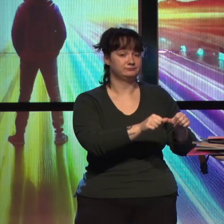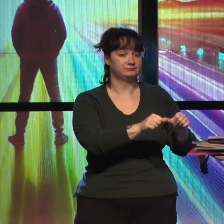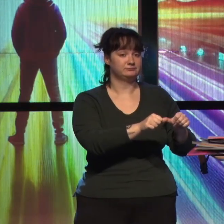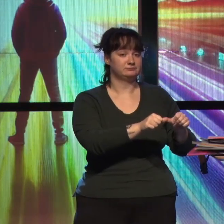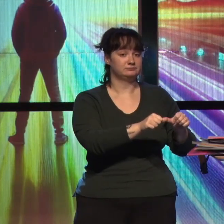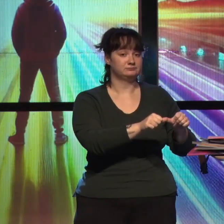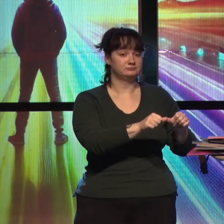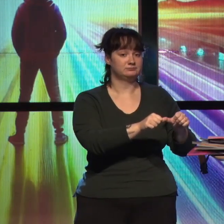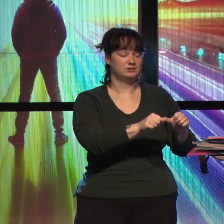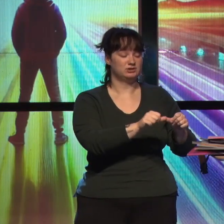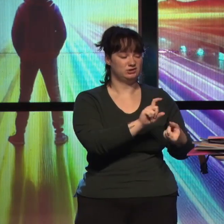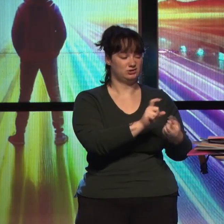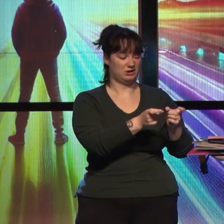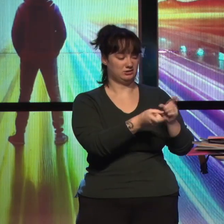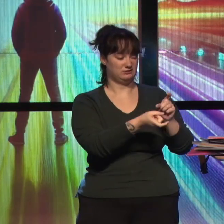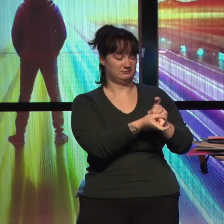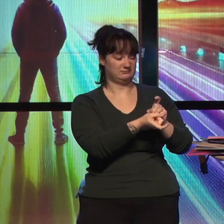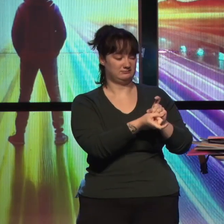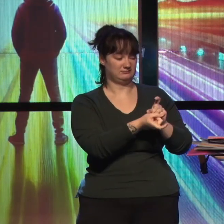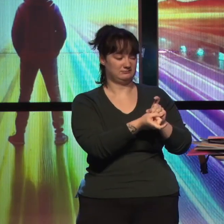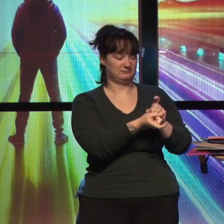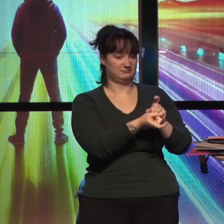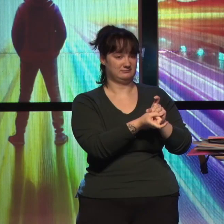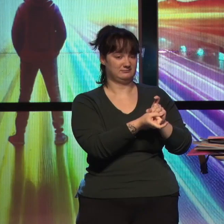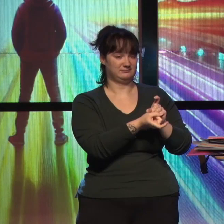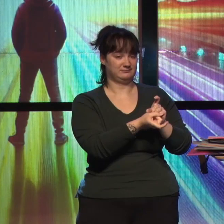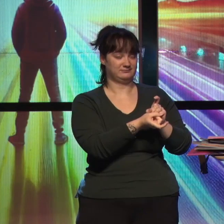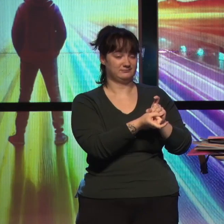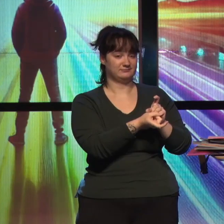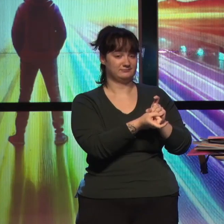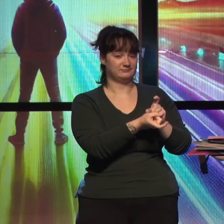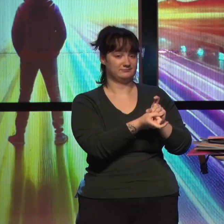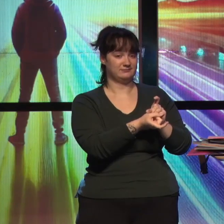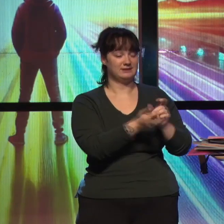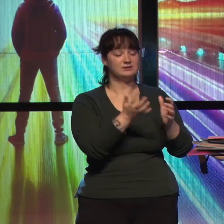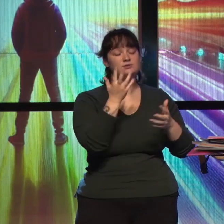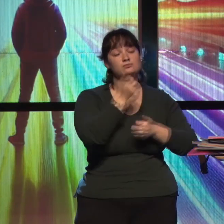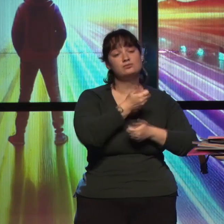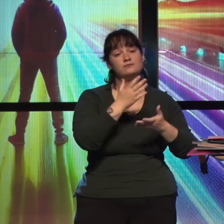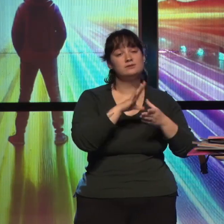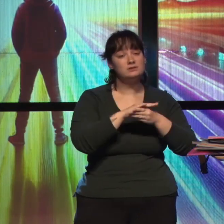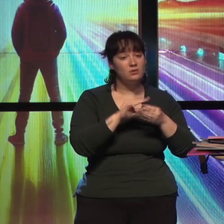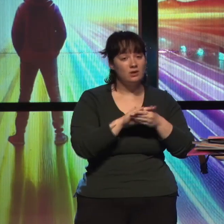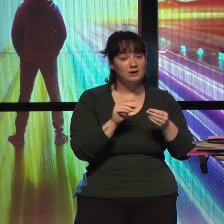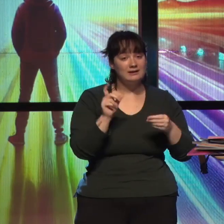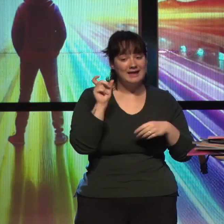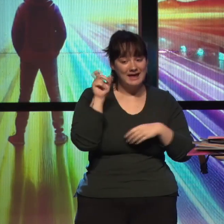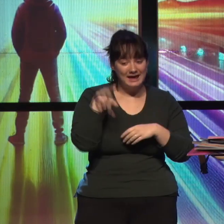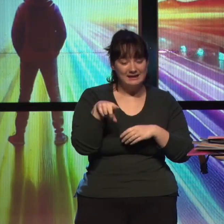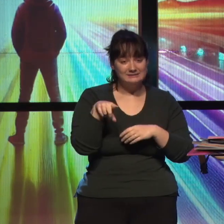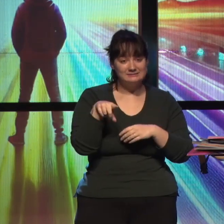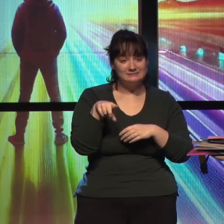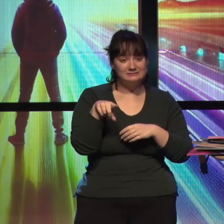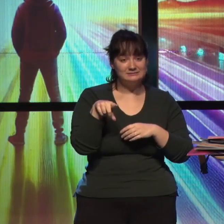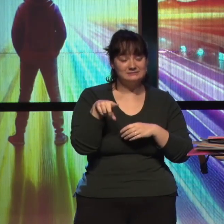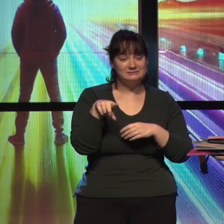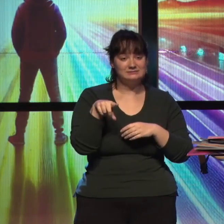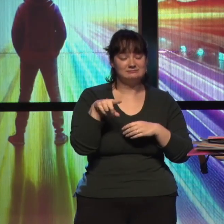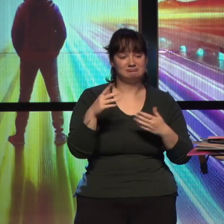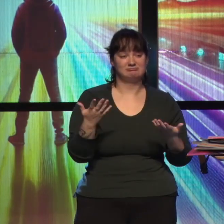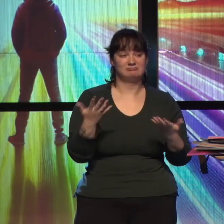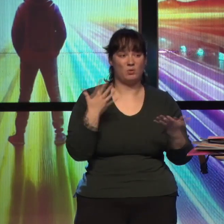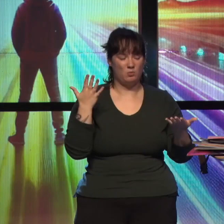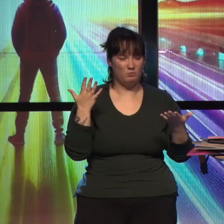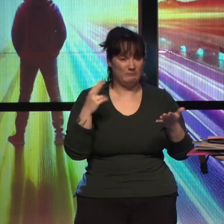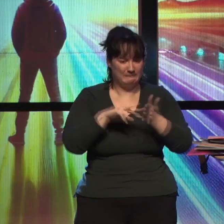compromises and conforms. And it's this beautiful, amazing story that asks the big question of morality. What is